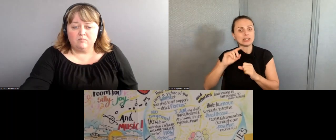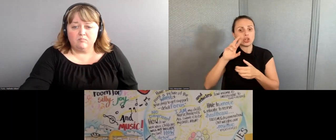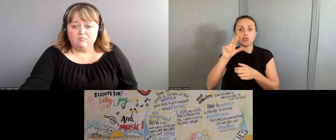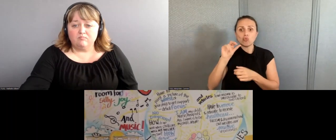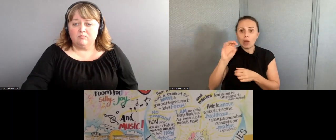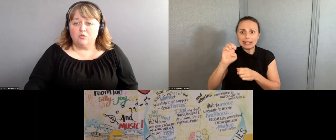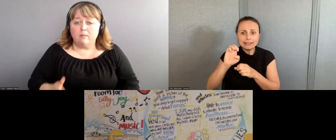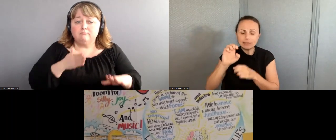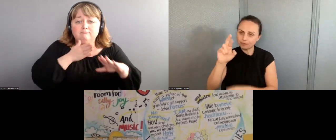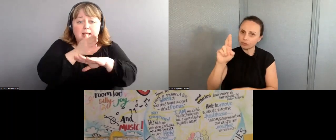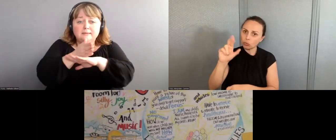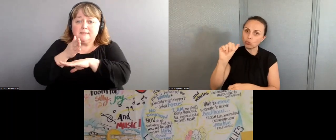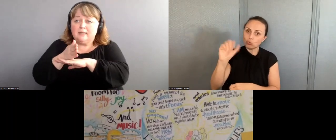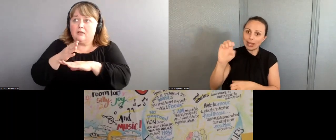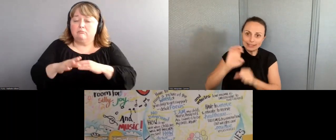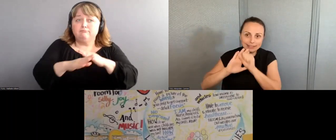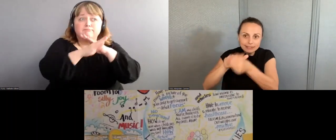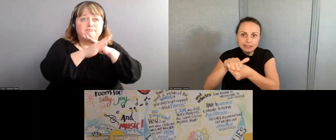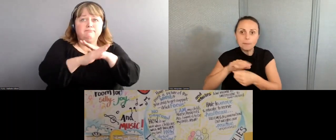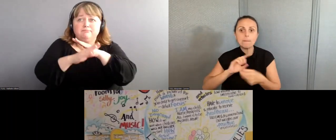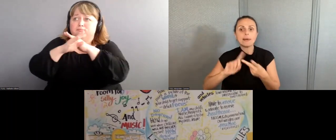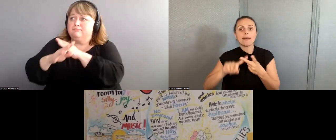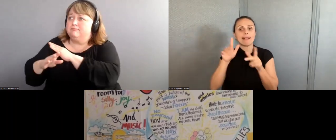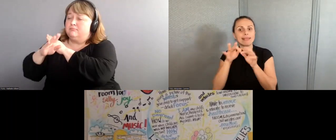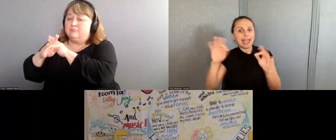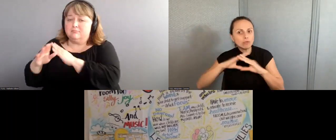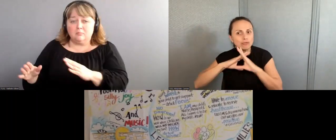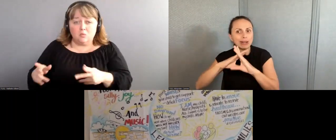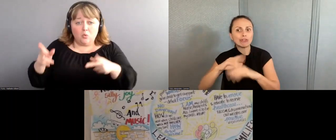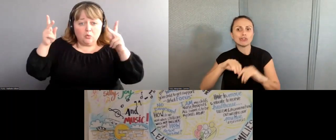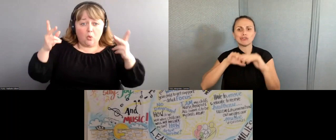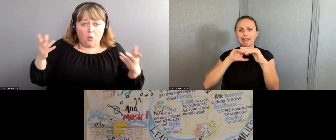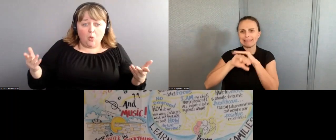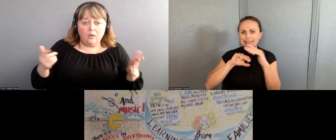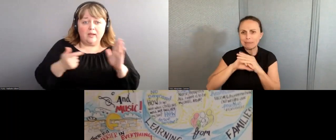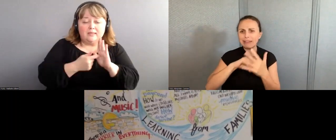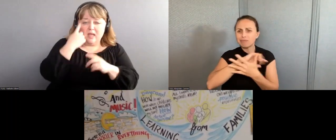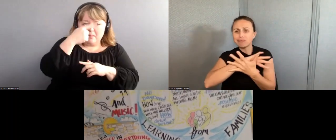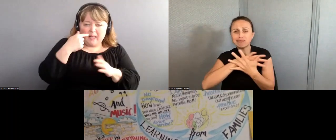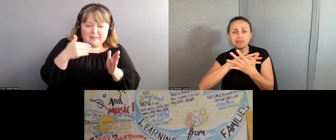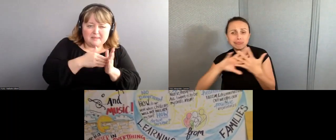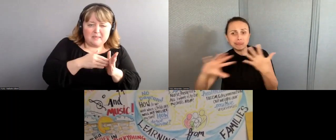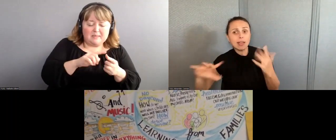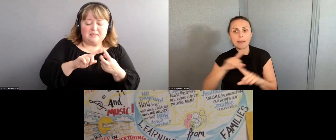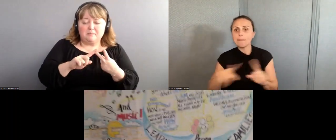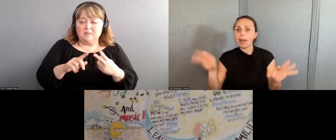and language barriers, accessibility, all those things. But the important part of